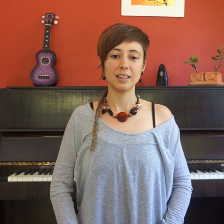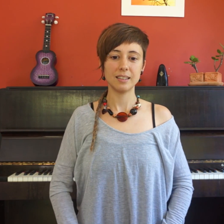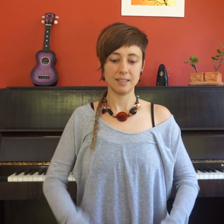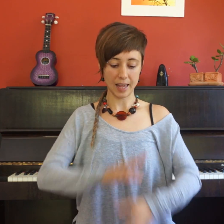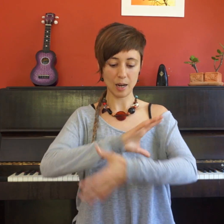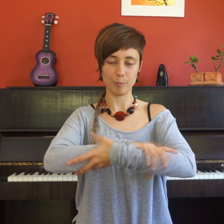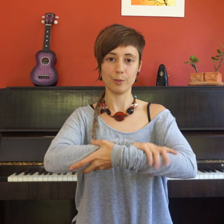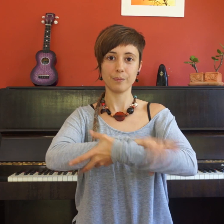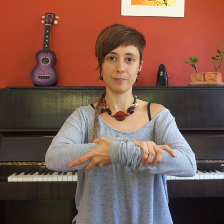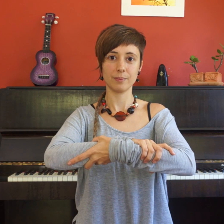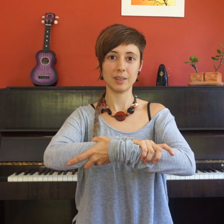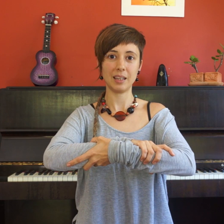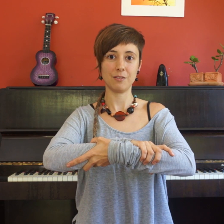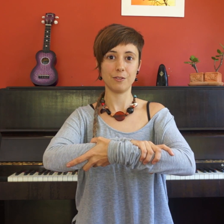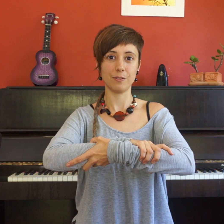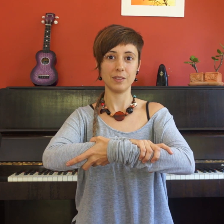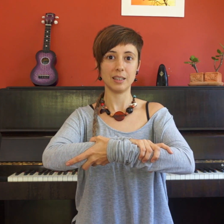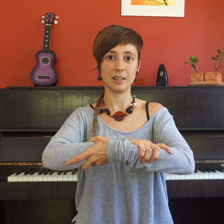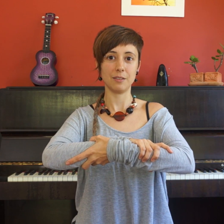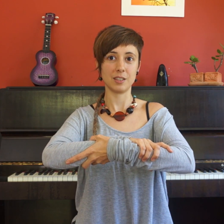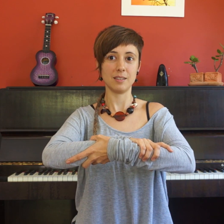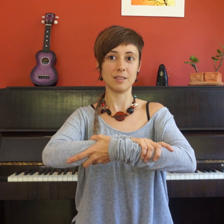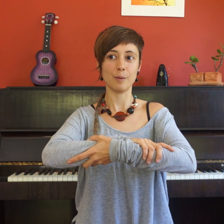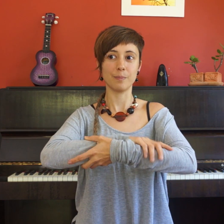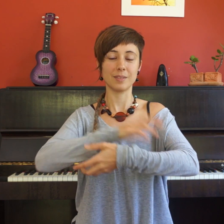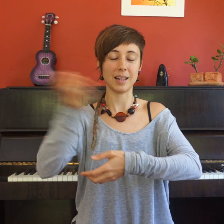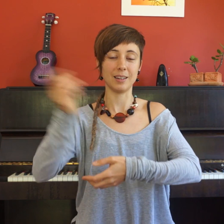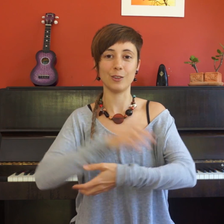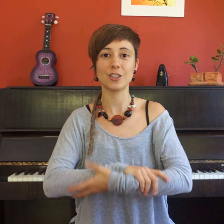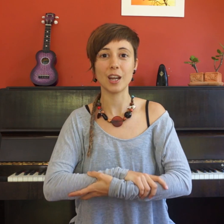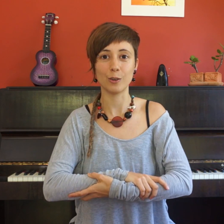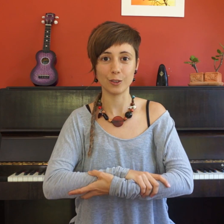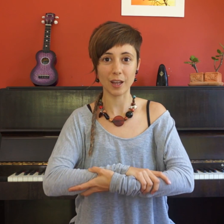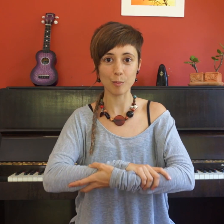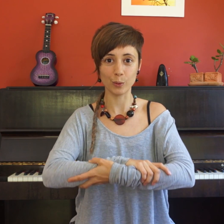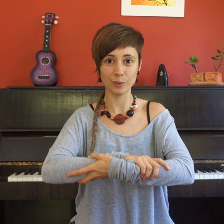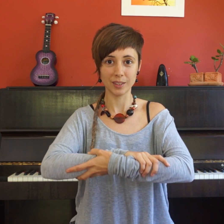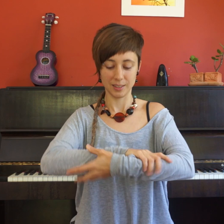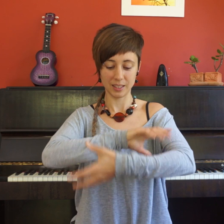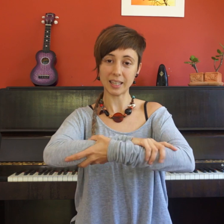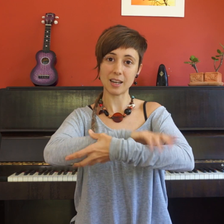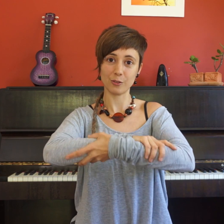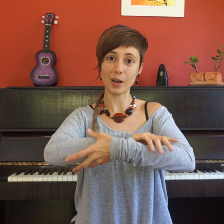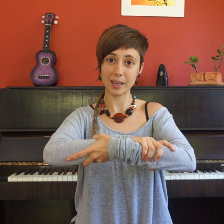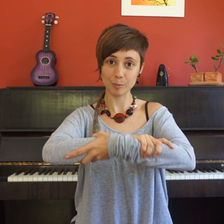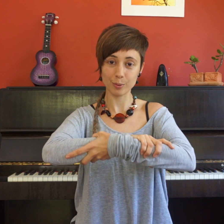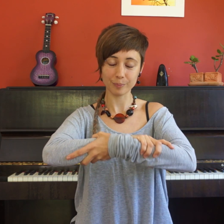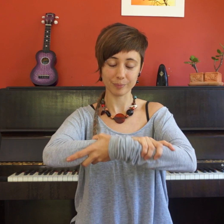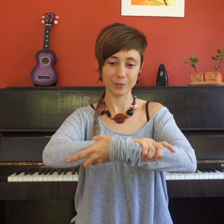This is help. If she's standing on a chair or on a table, she can ask for help to